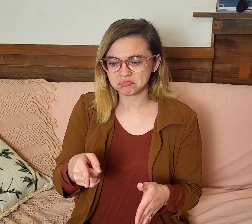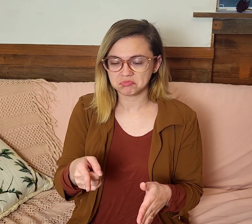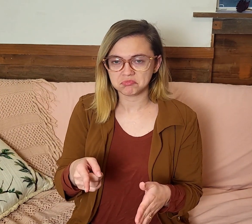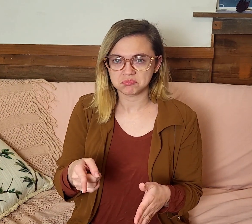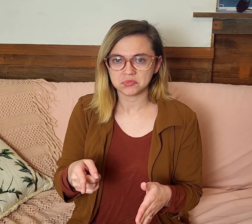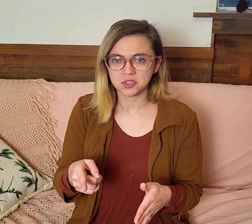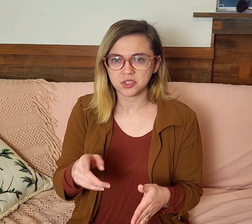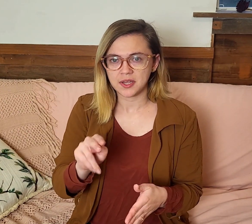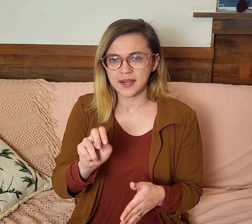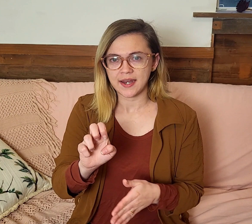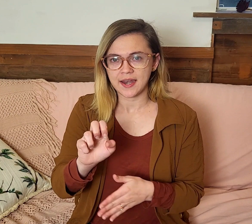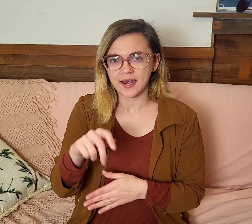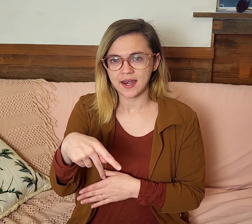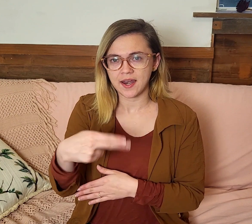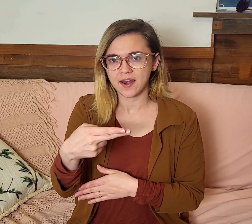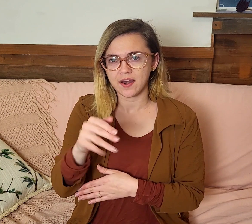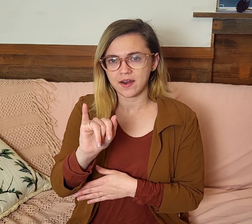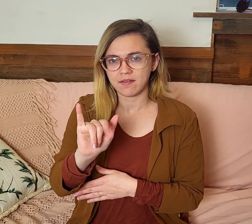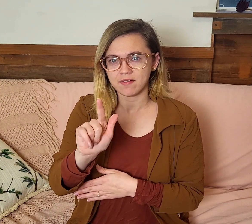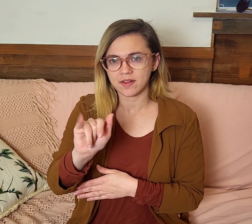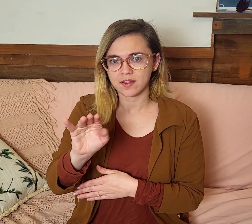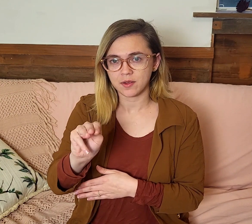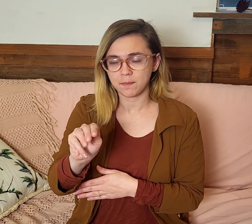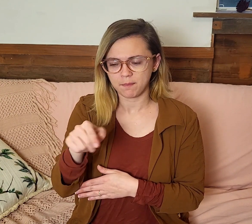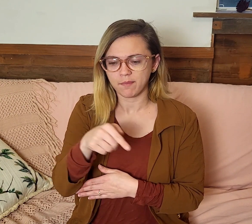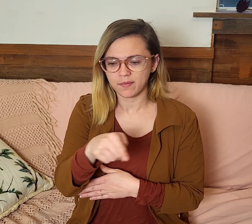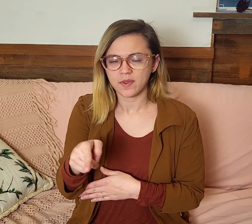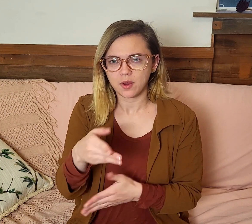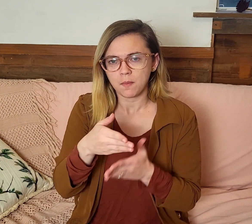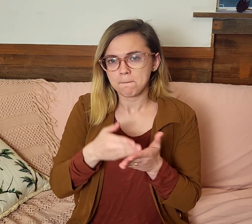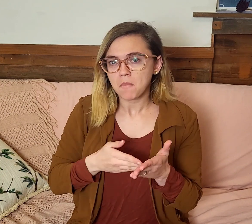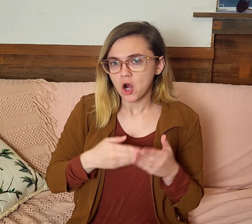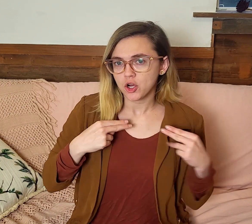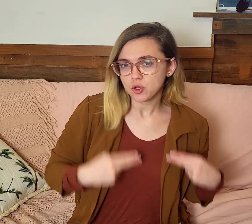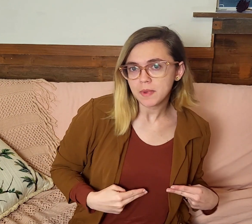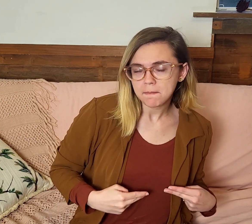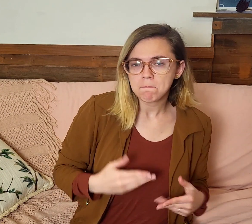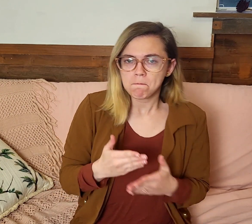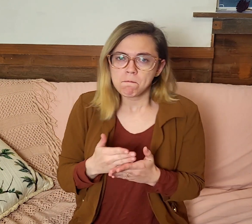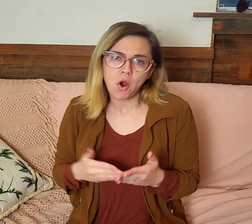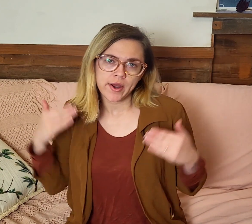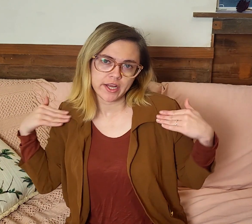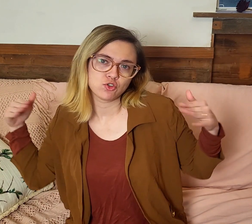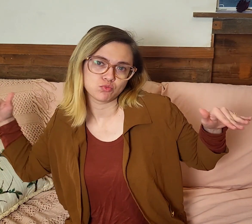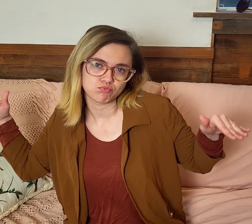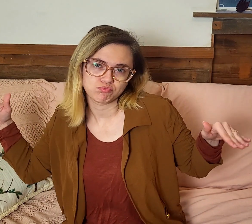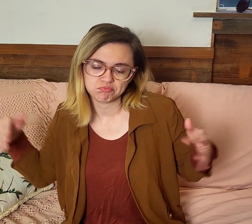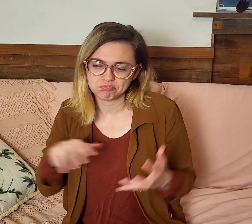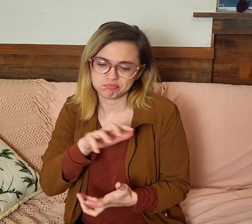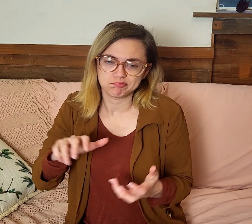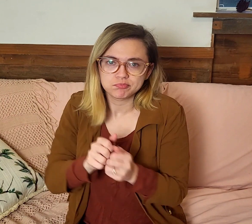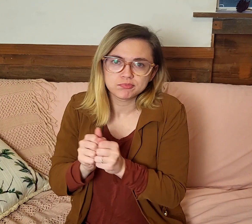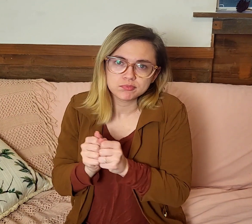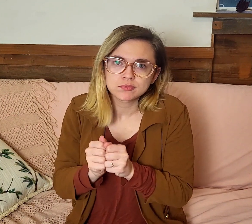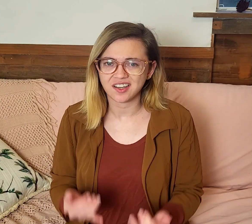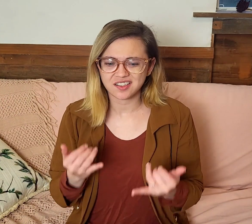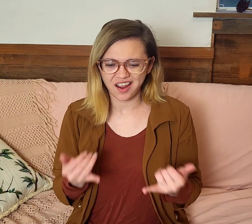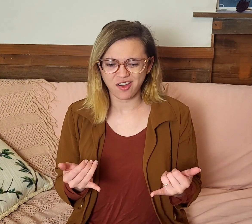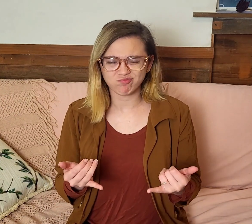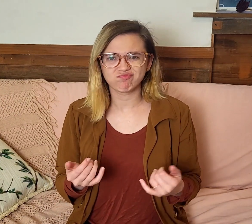angel. And these people, the Nephilim, they were part human and part angel. And